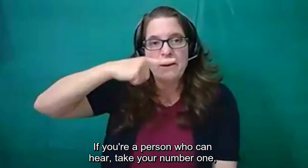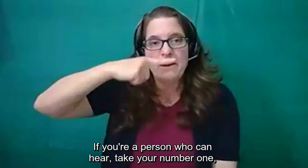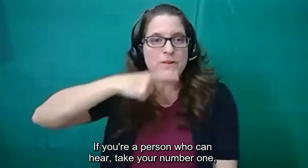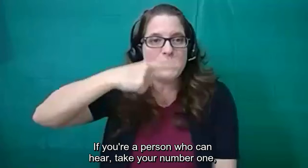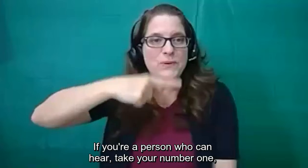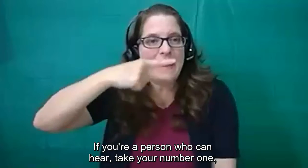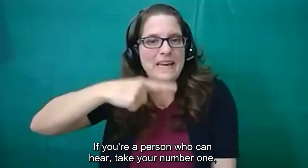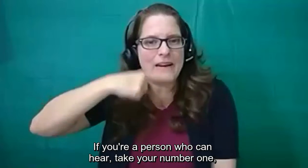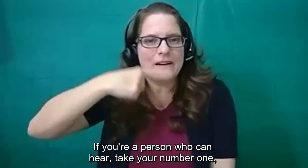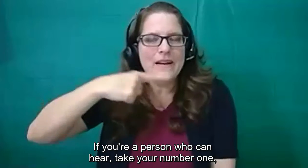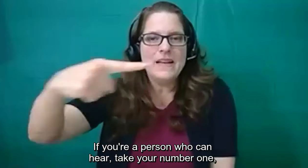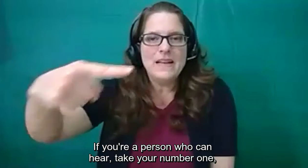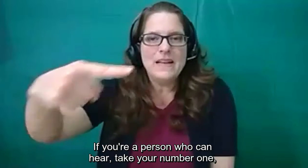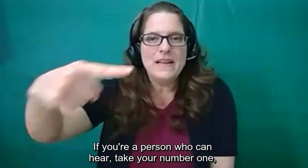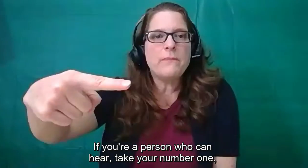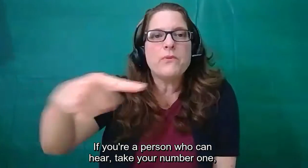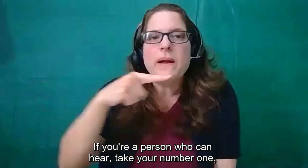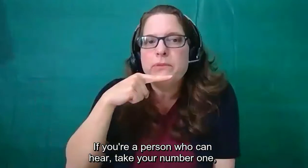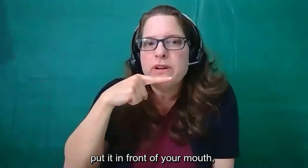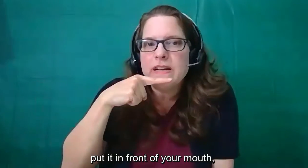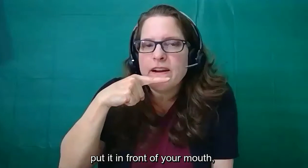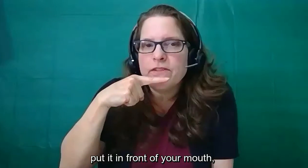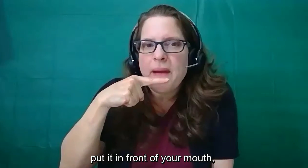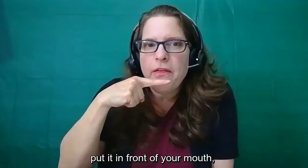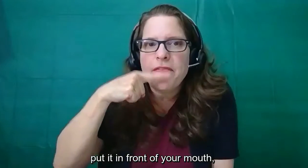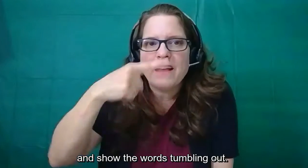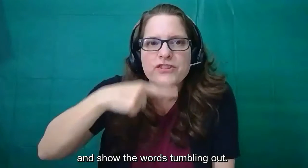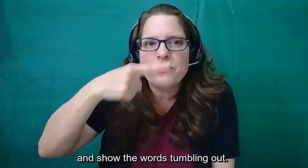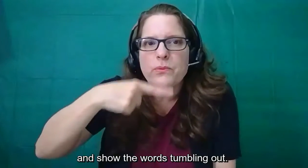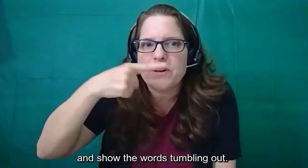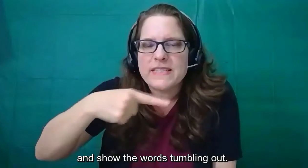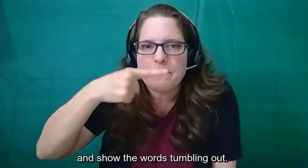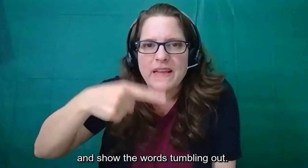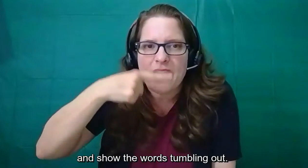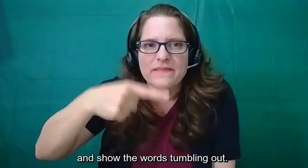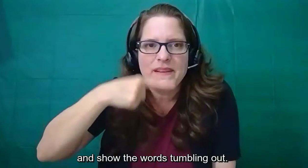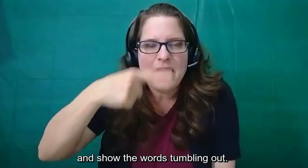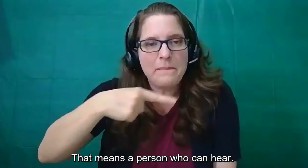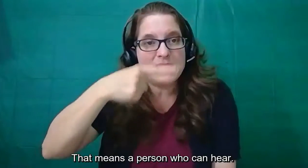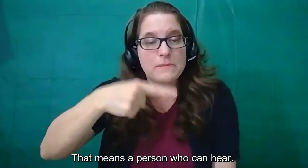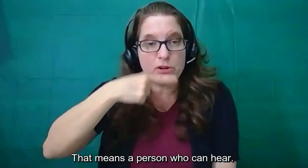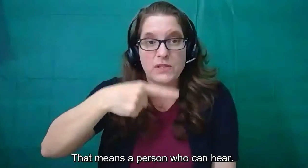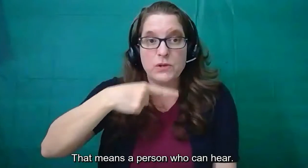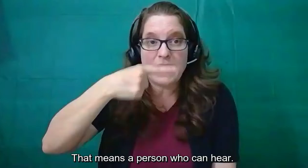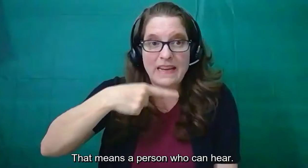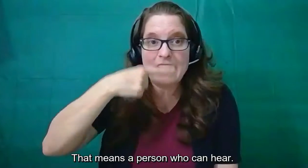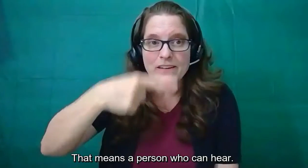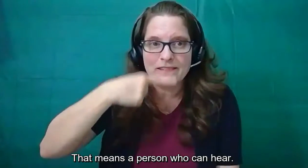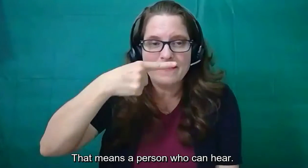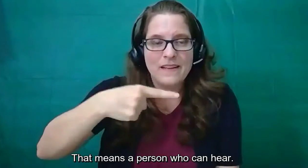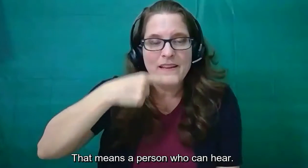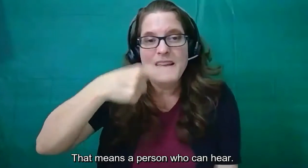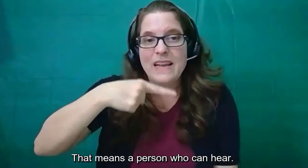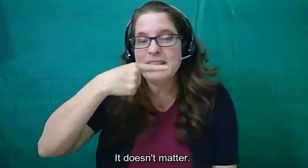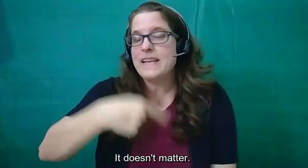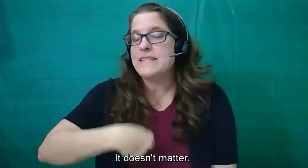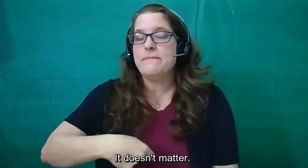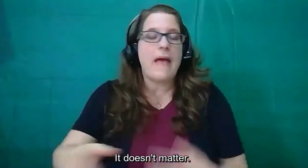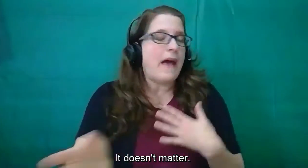person who can hear. Take your number 1, put it in front of your mouth, and show the words tumbling out. That means a person who can hear. It doesn't matter.